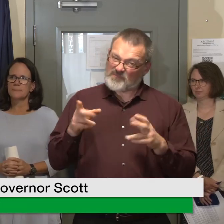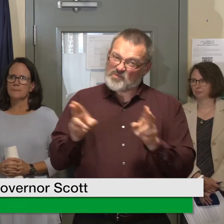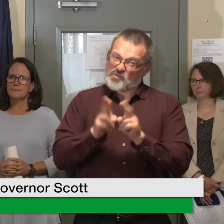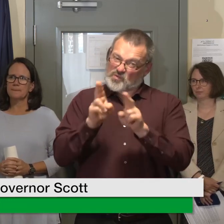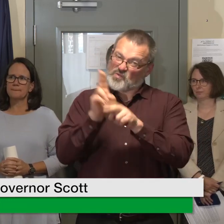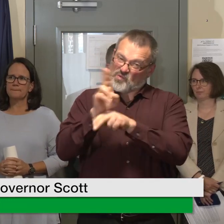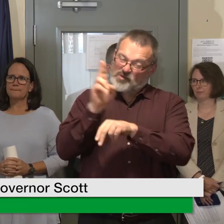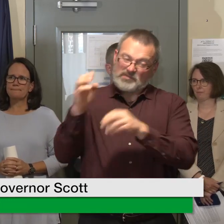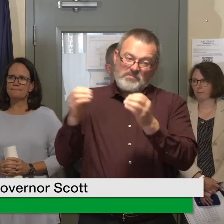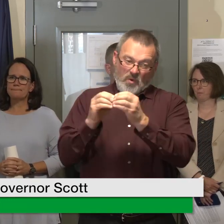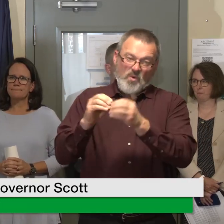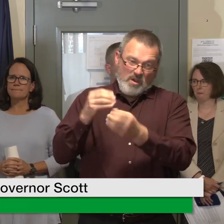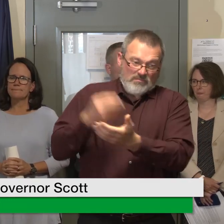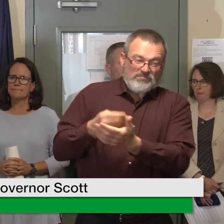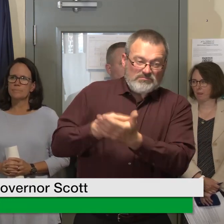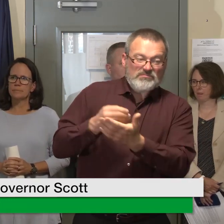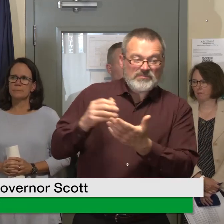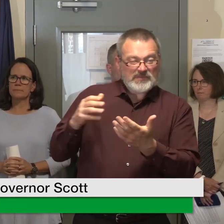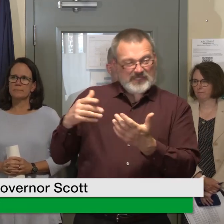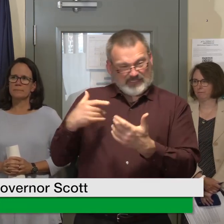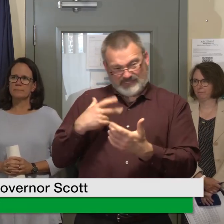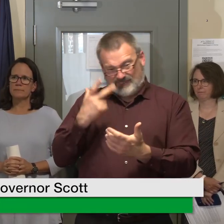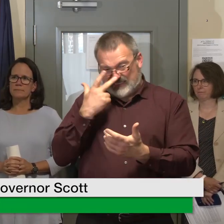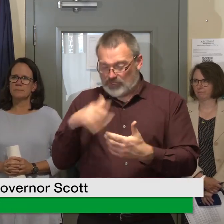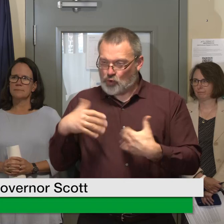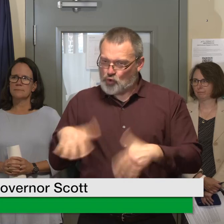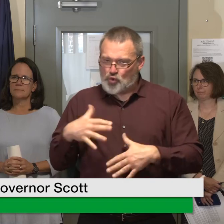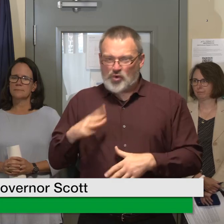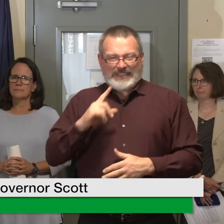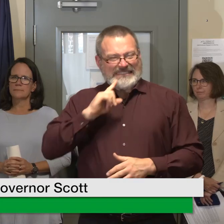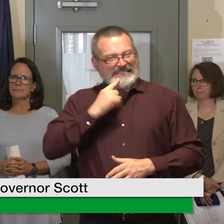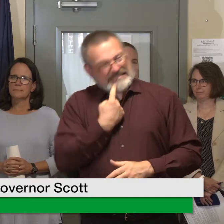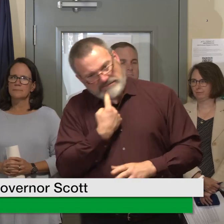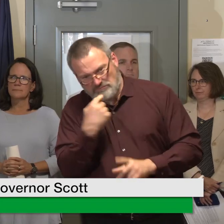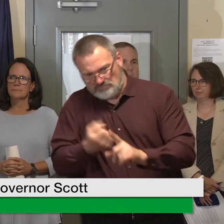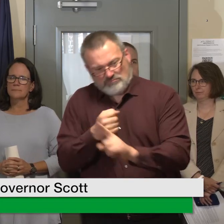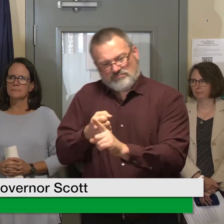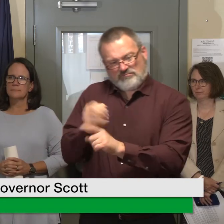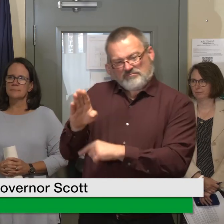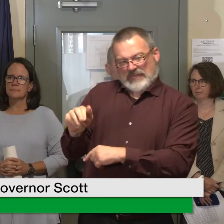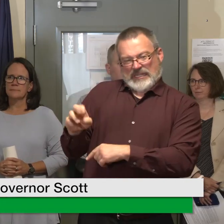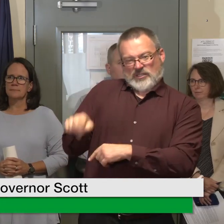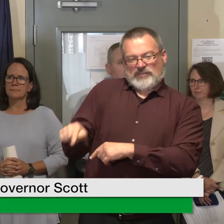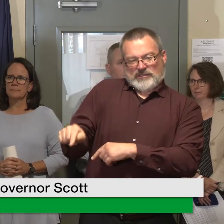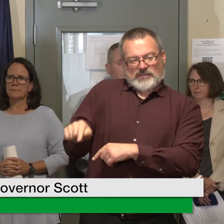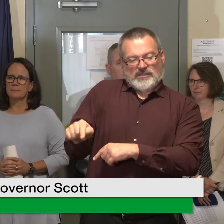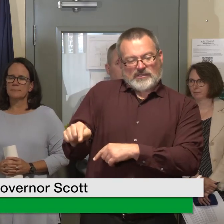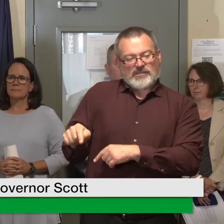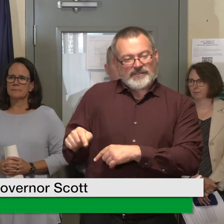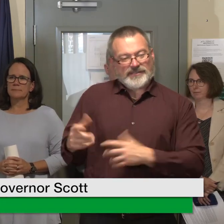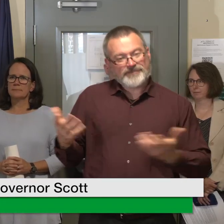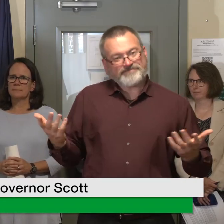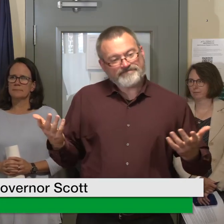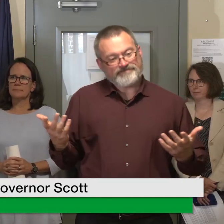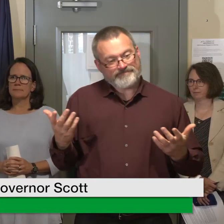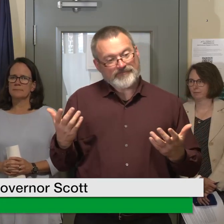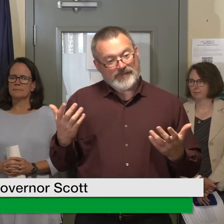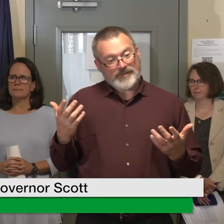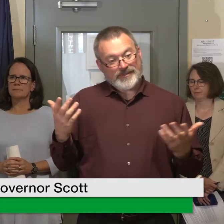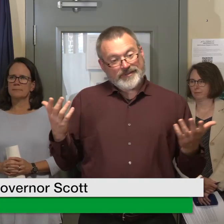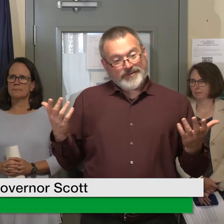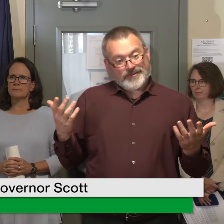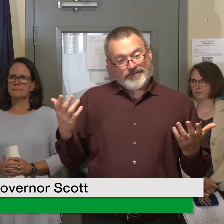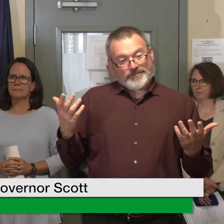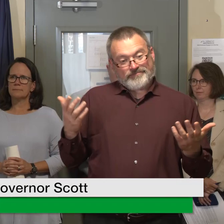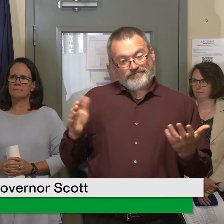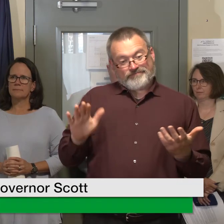in some of those hardest hit areas that are complicated with, you know, an economy that is